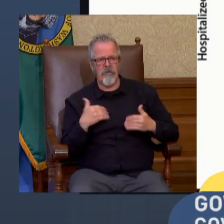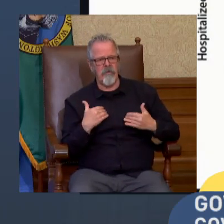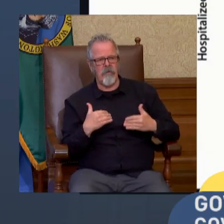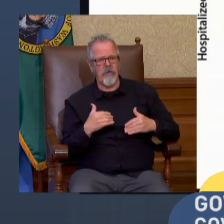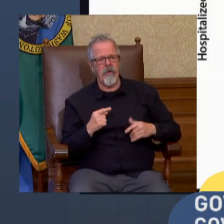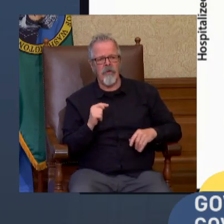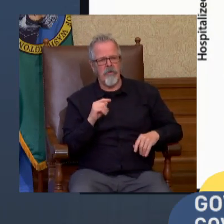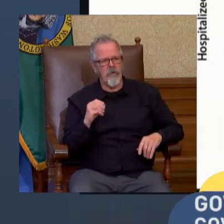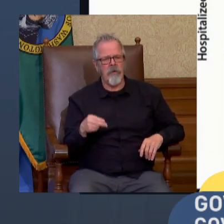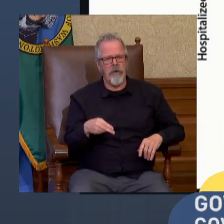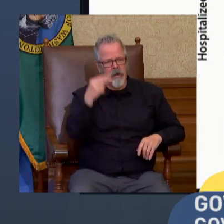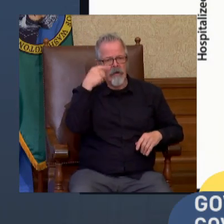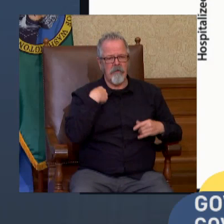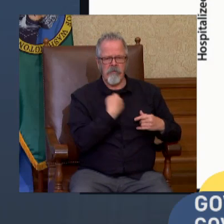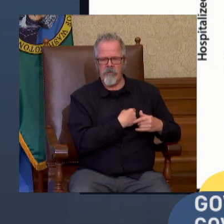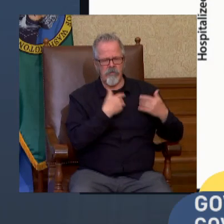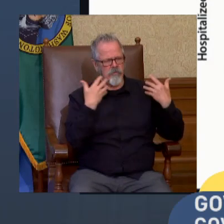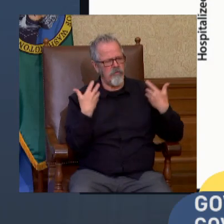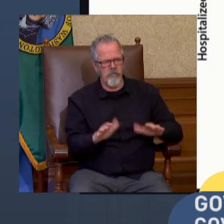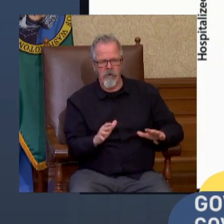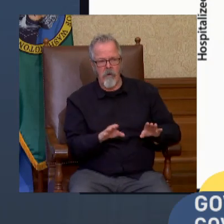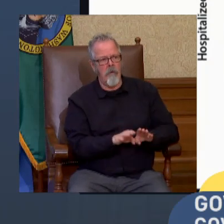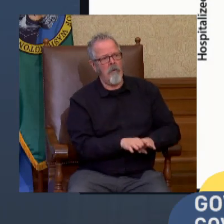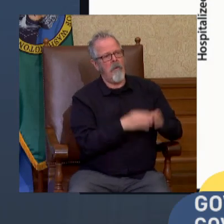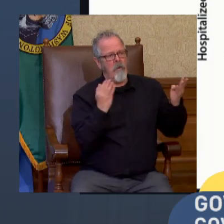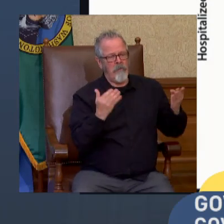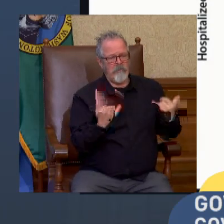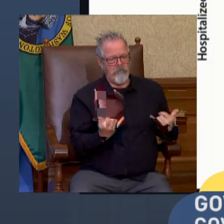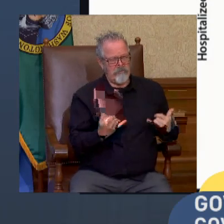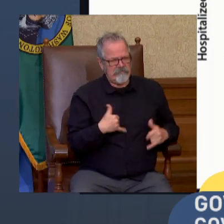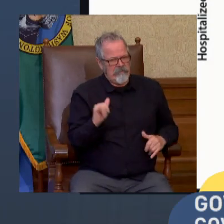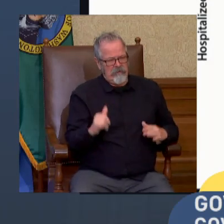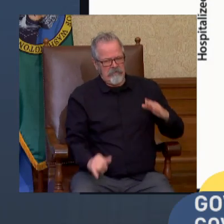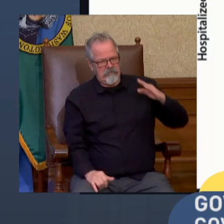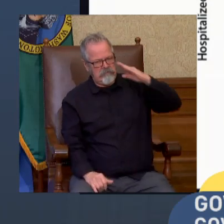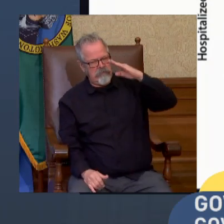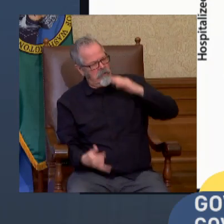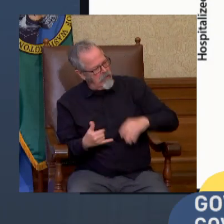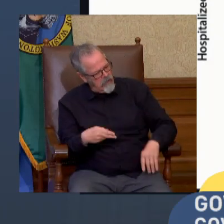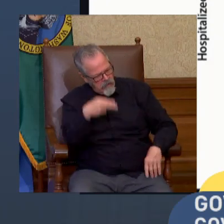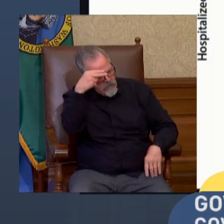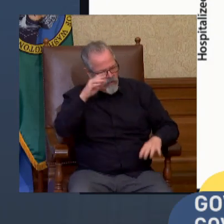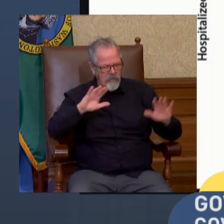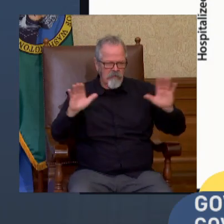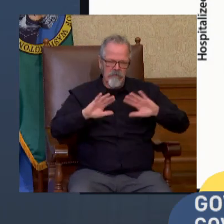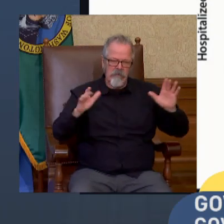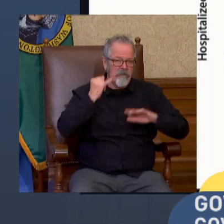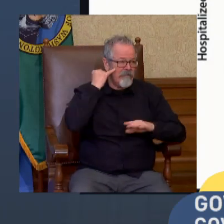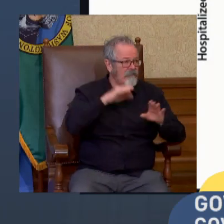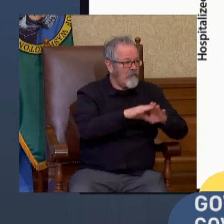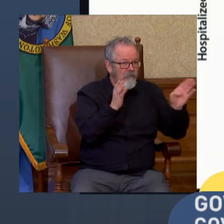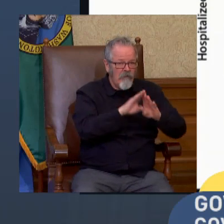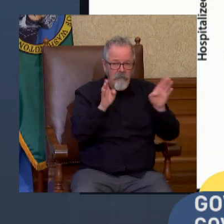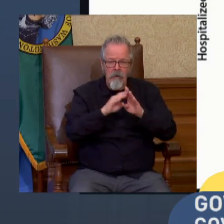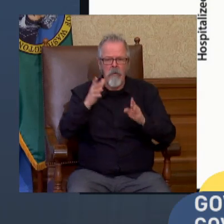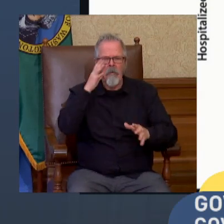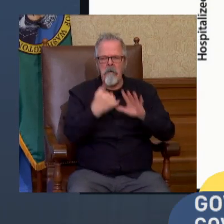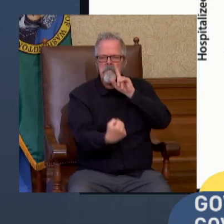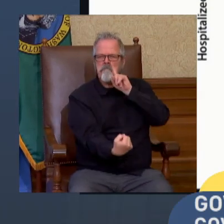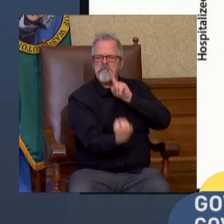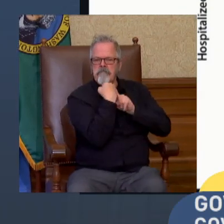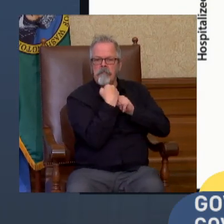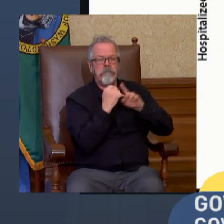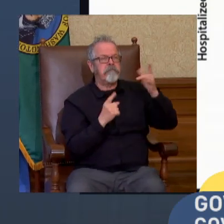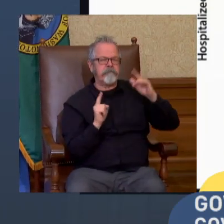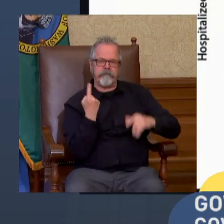epidemiologists. And by the way, I'm very appreciative of our expertise, some of which is on the phone today. It's very,